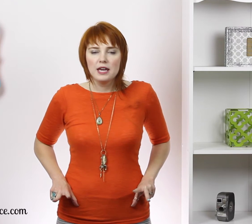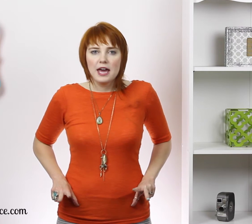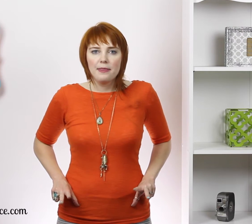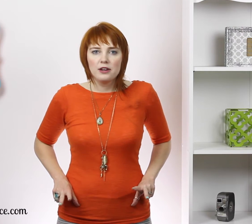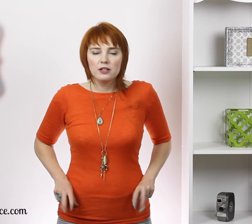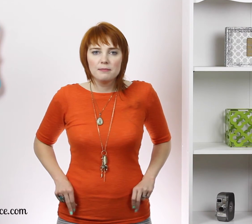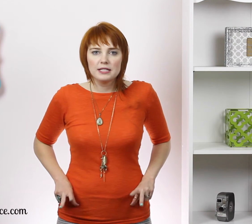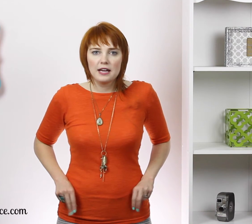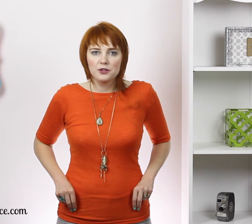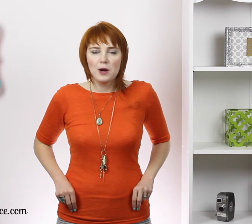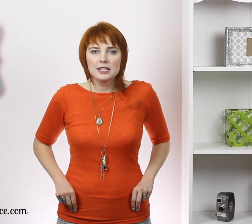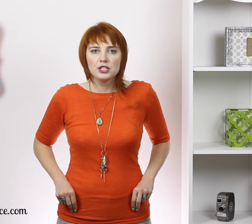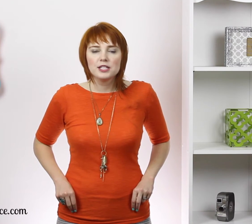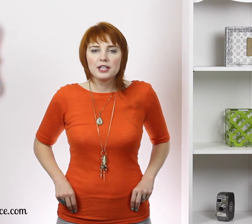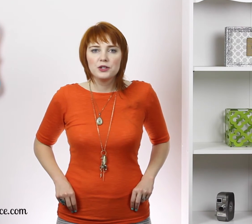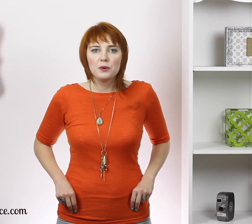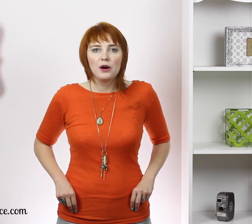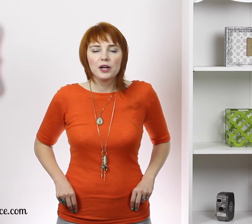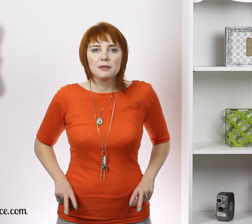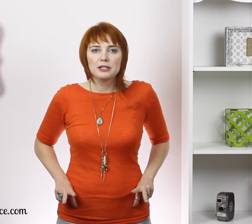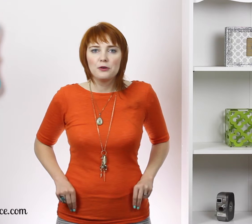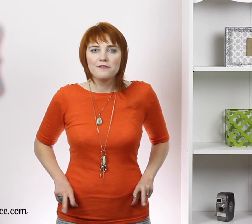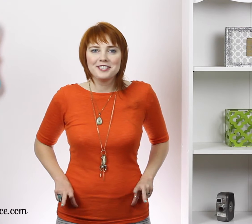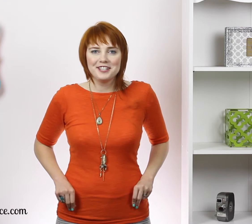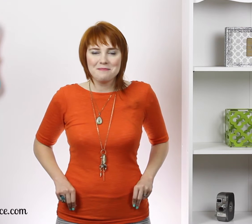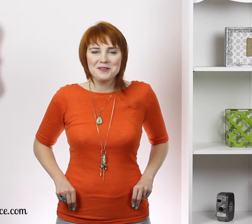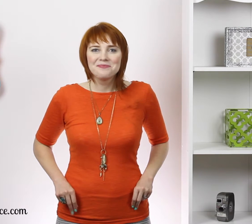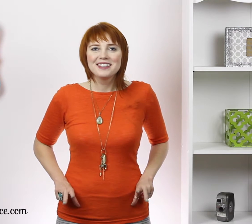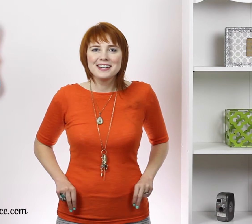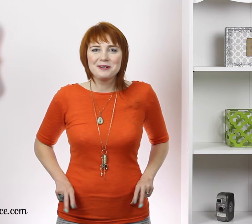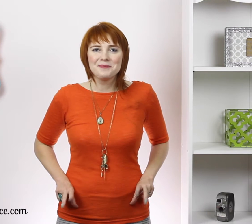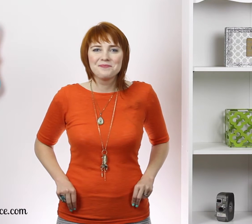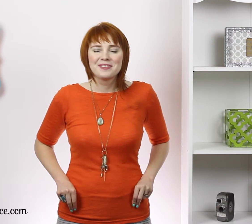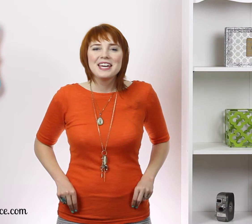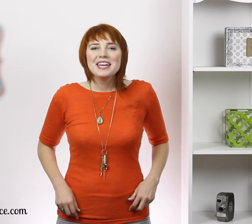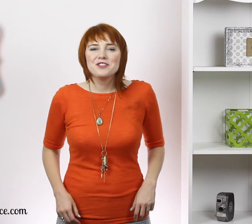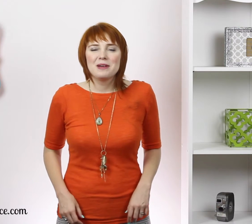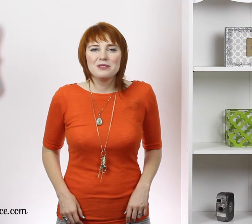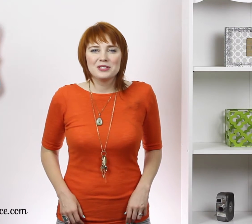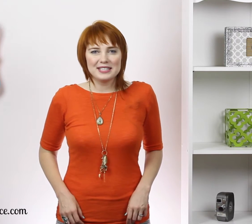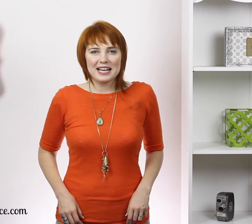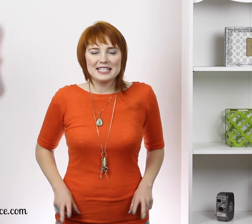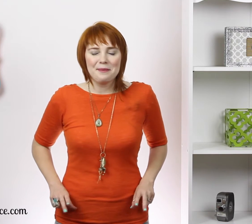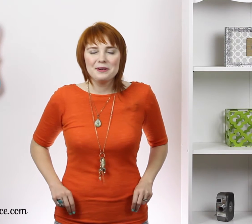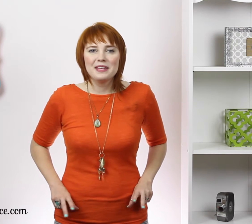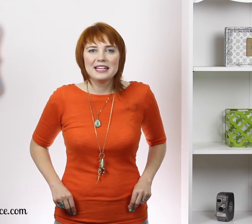and then you clip it together twice just like you are clipping an old-fashioned diaper. Diaper. If your baby learns the sign diaper, you can